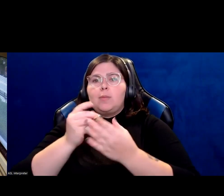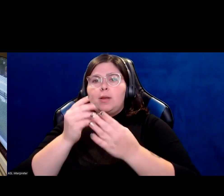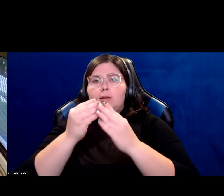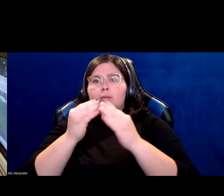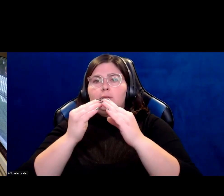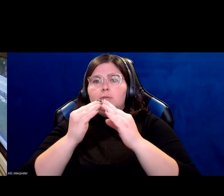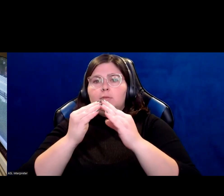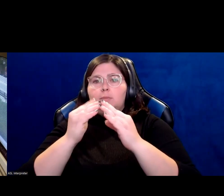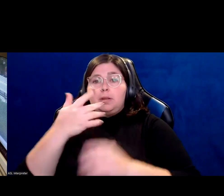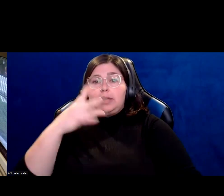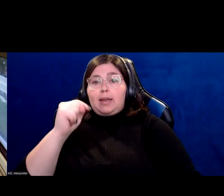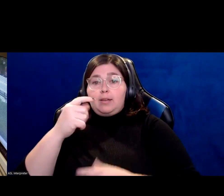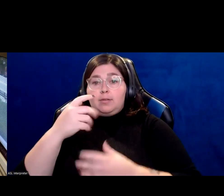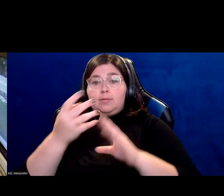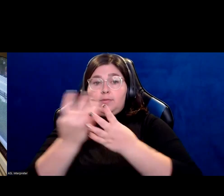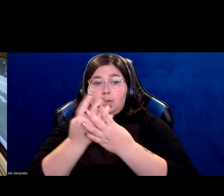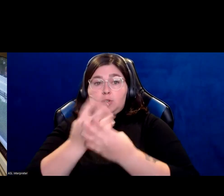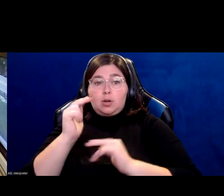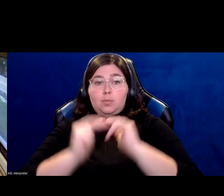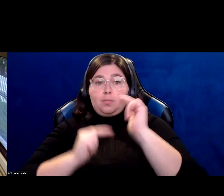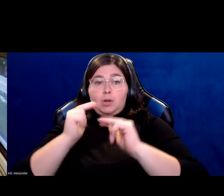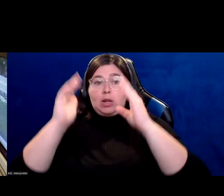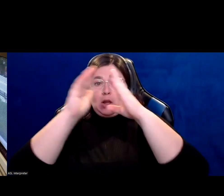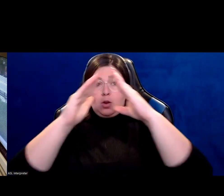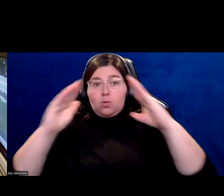Thomas Geikus, Inc. Capital budget